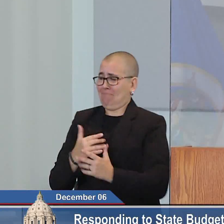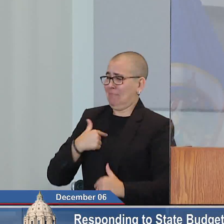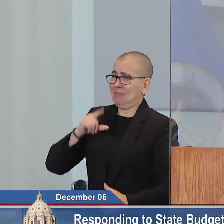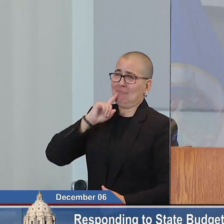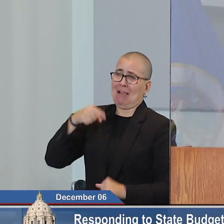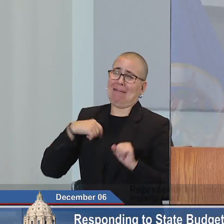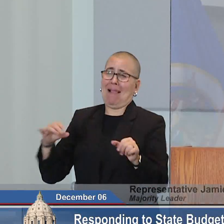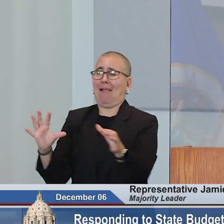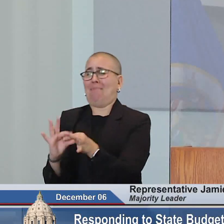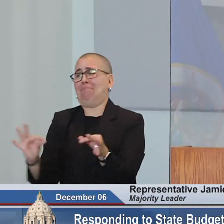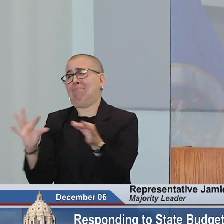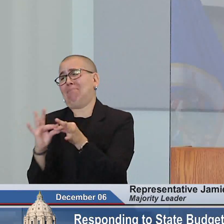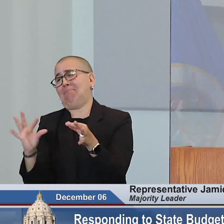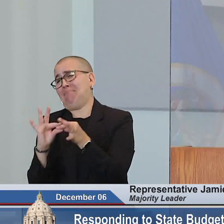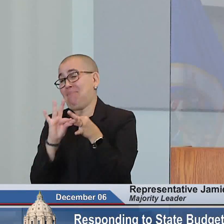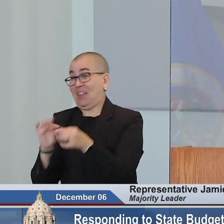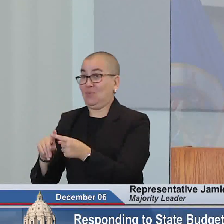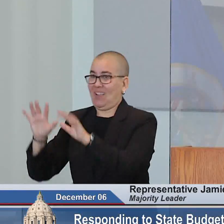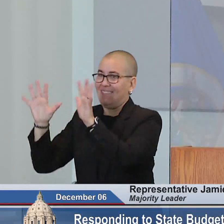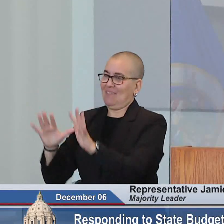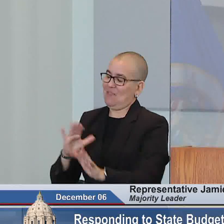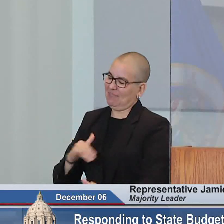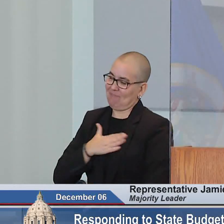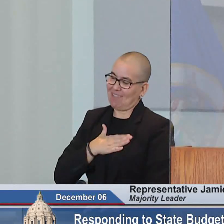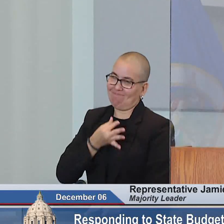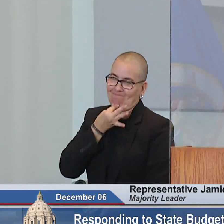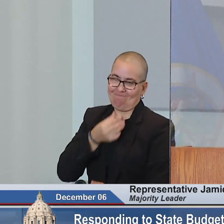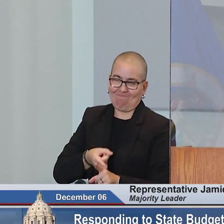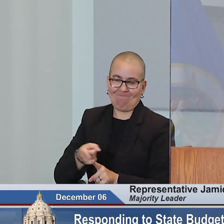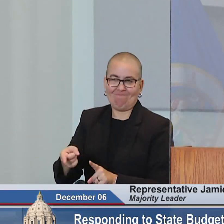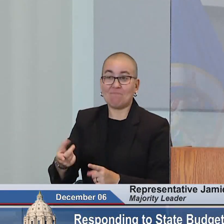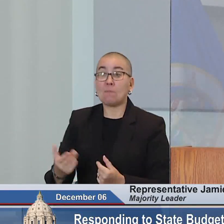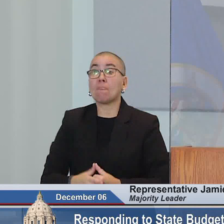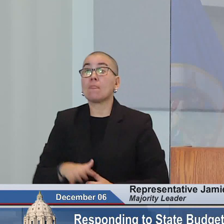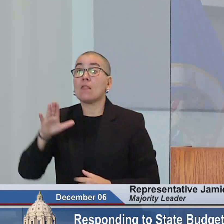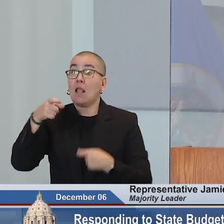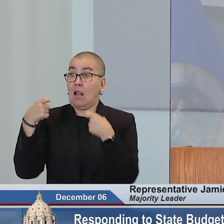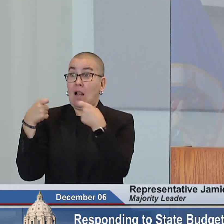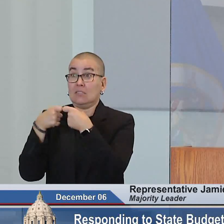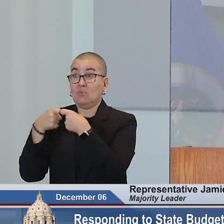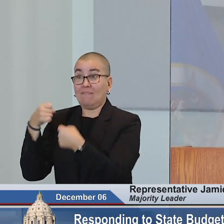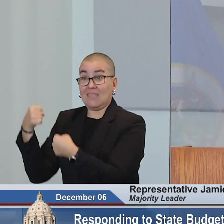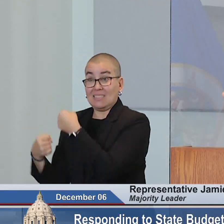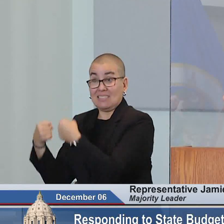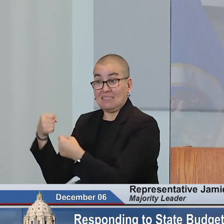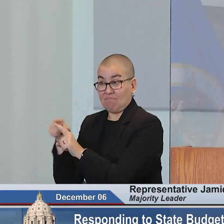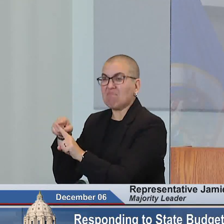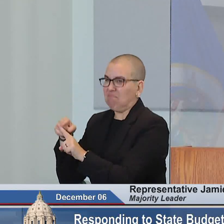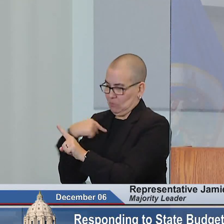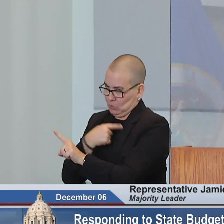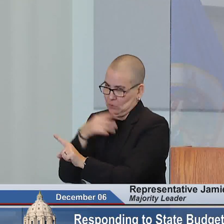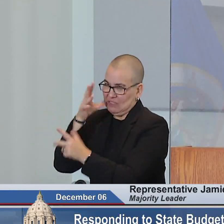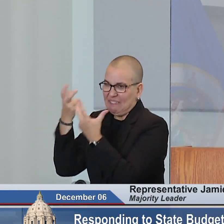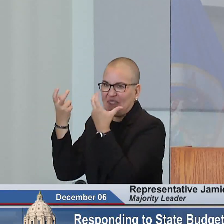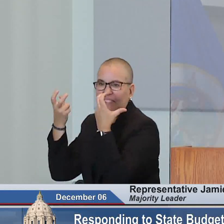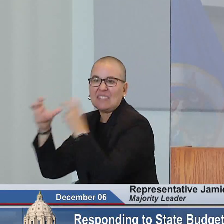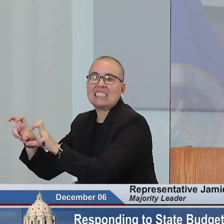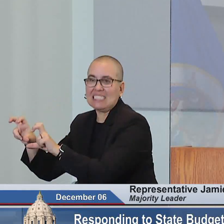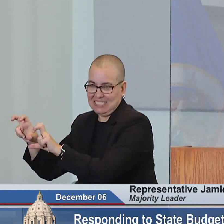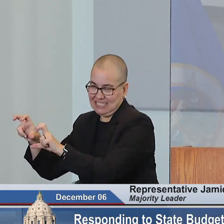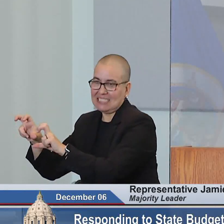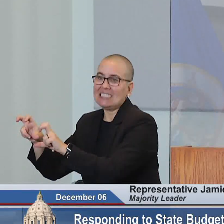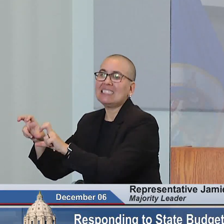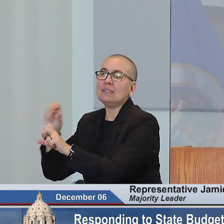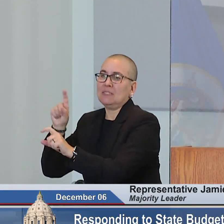we, Governor Walz also mentioned electric vehicle infrastructure investment. We certainly need to have a match with the